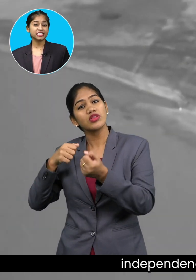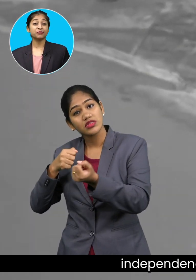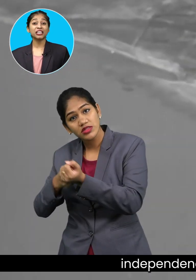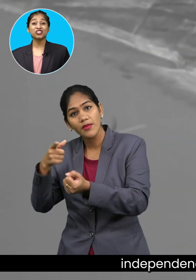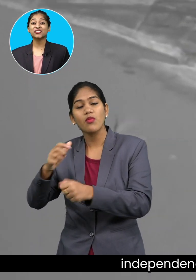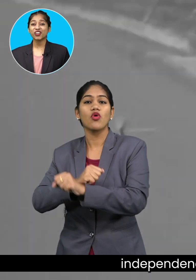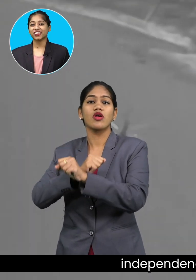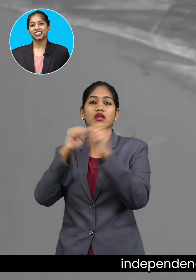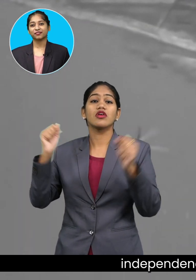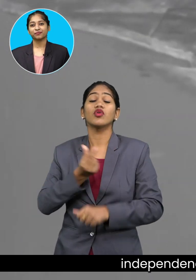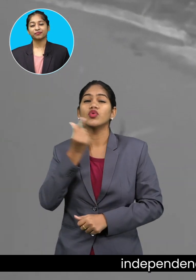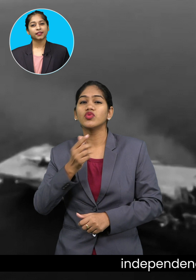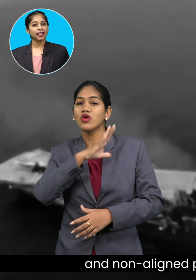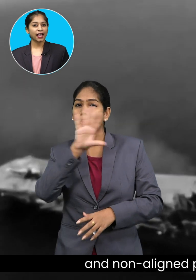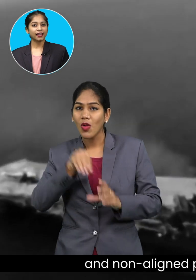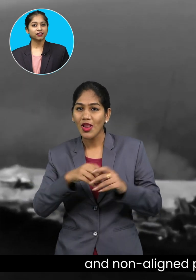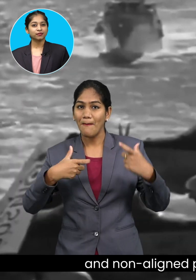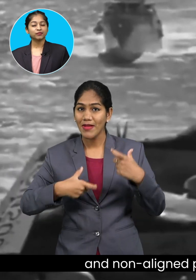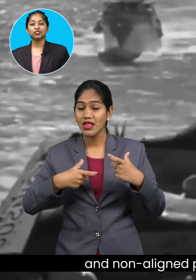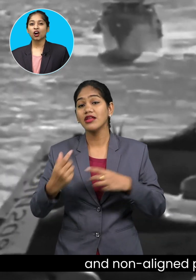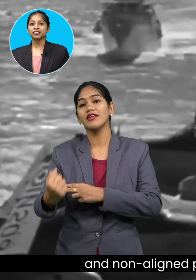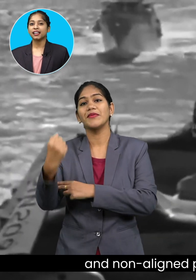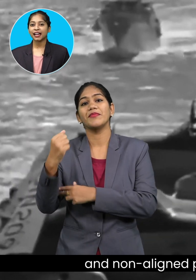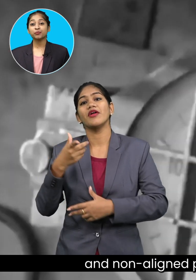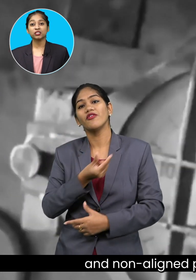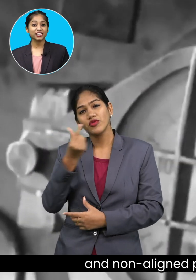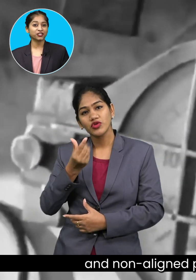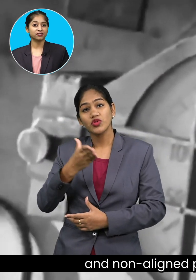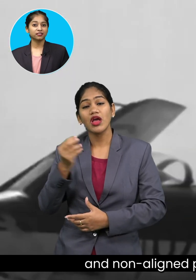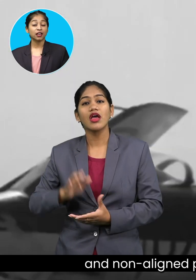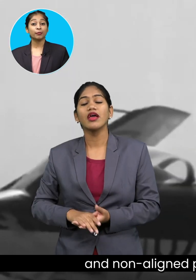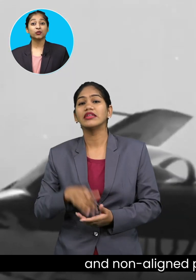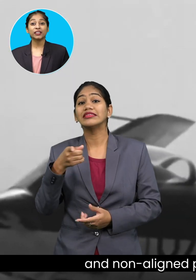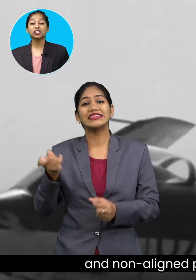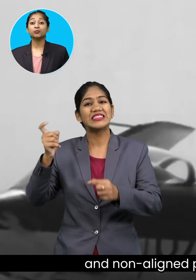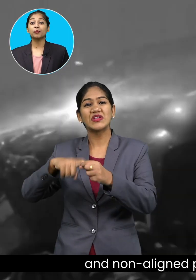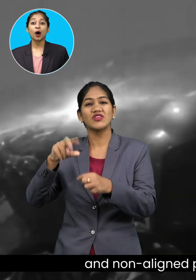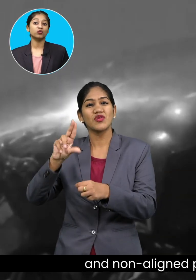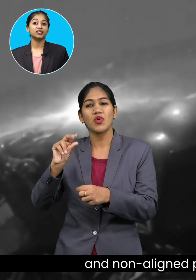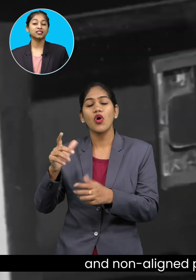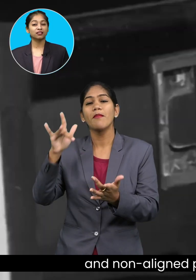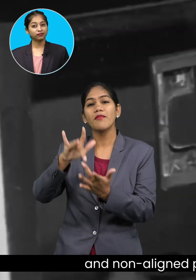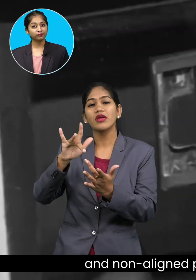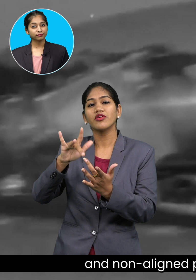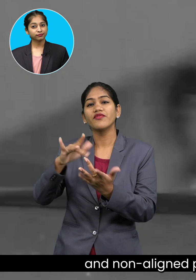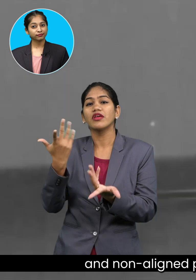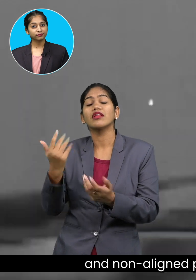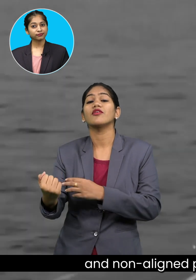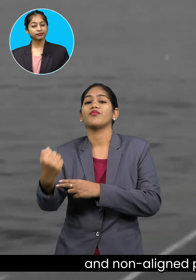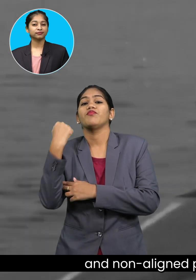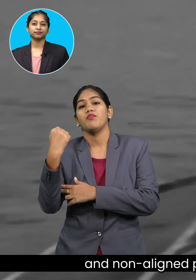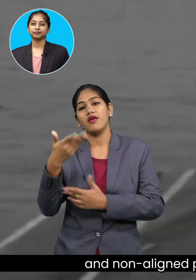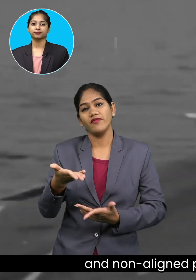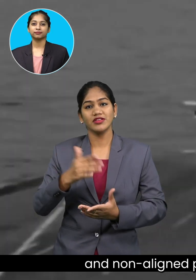Using its military strength and non-aligned position between the superpowers.